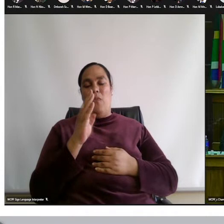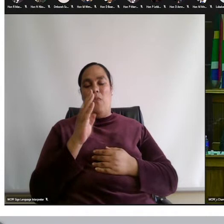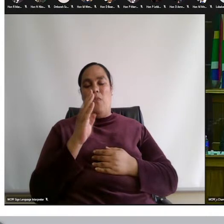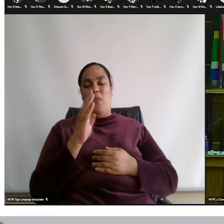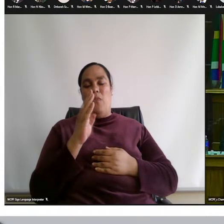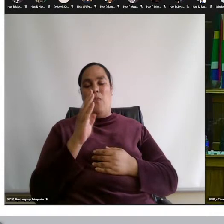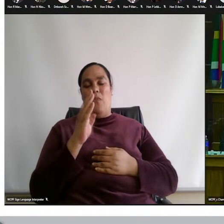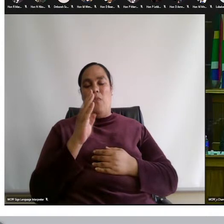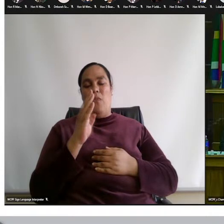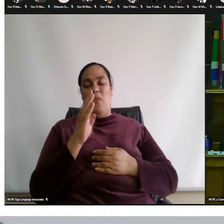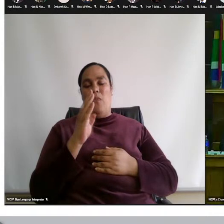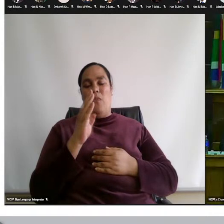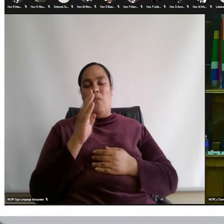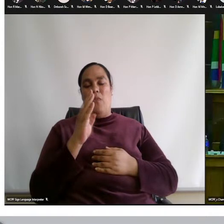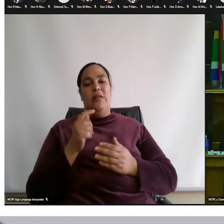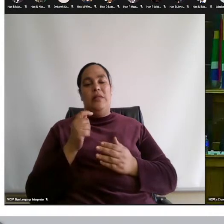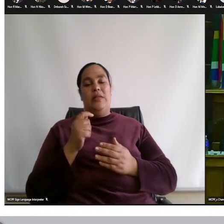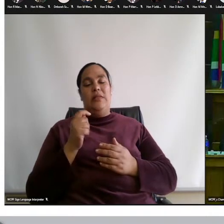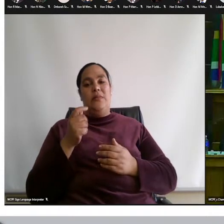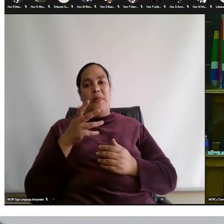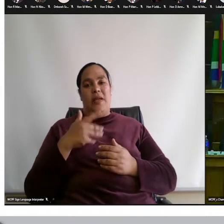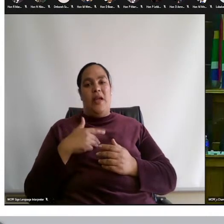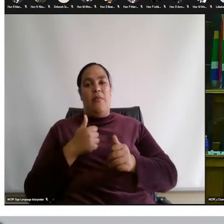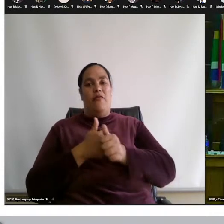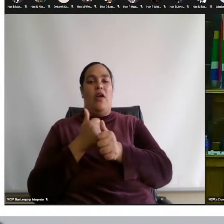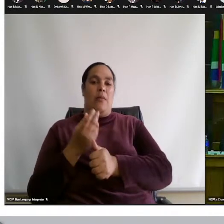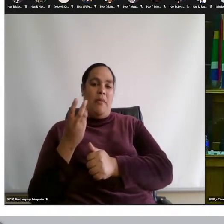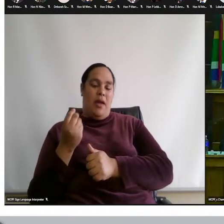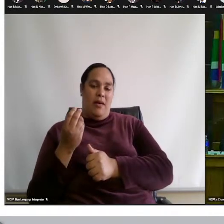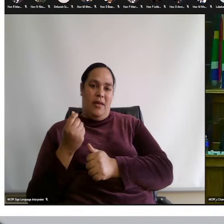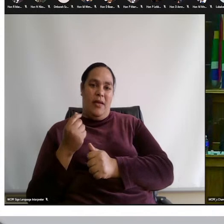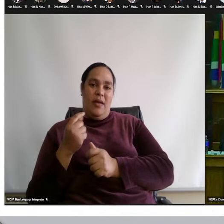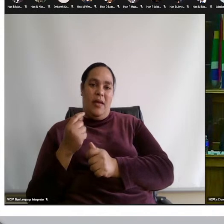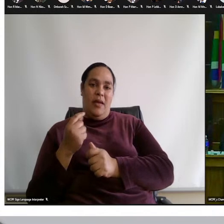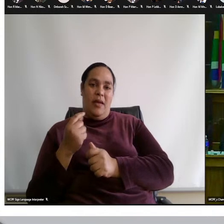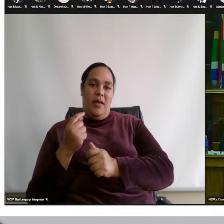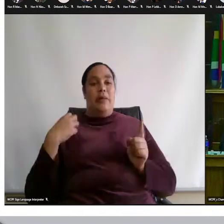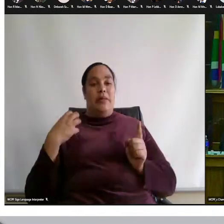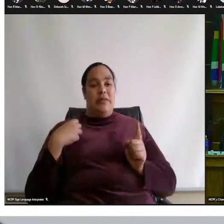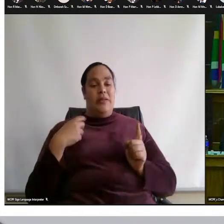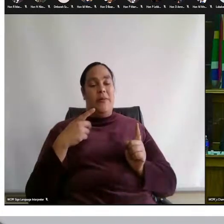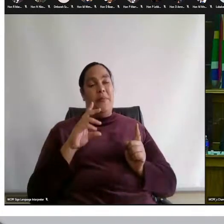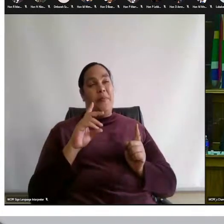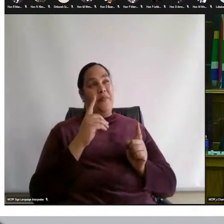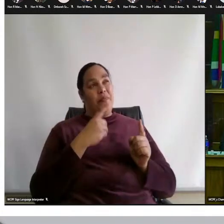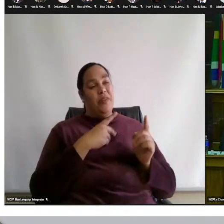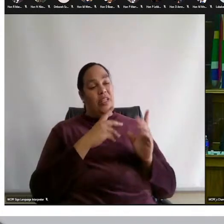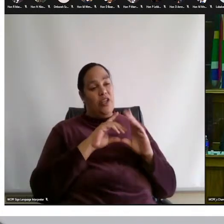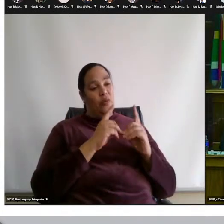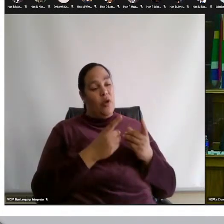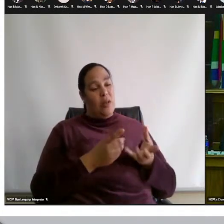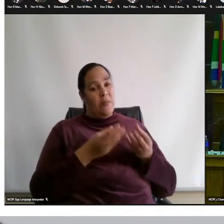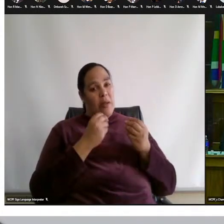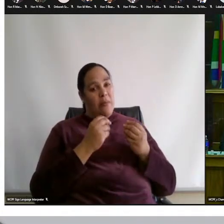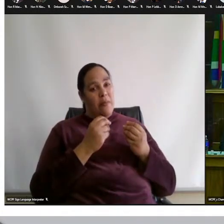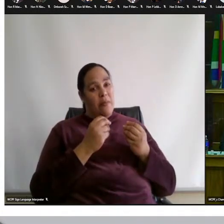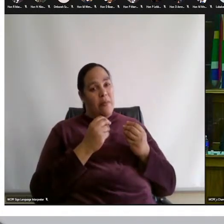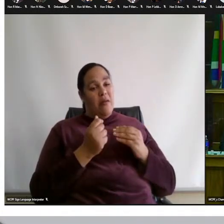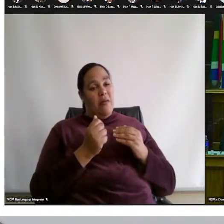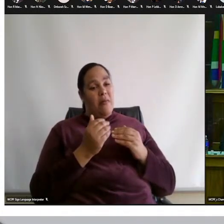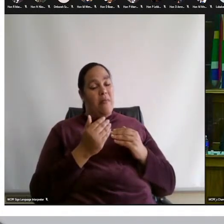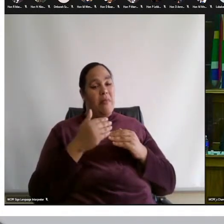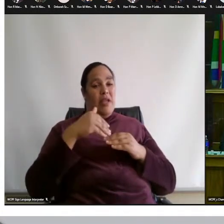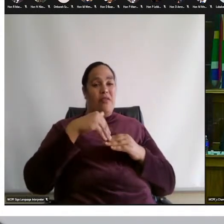and I'm following up on the money. And Minister, did the department receive an increase in math and